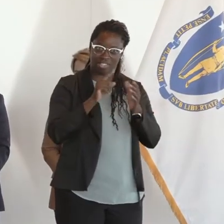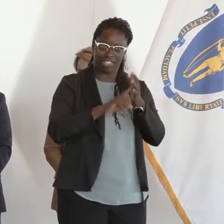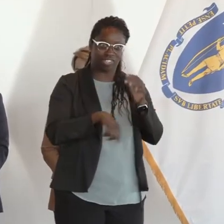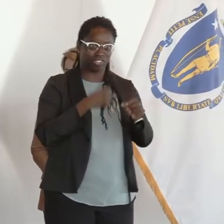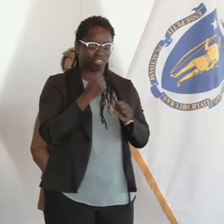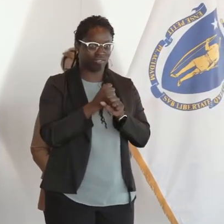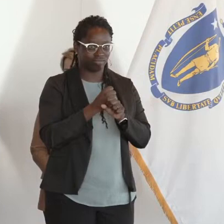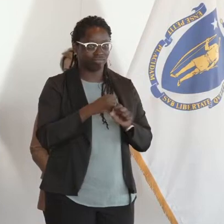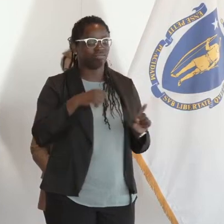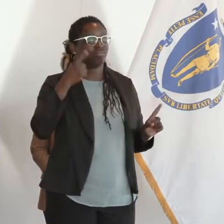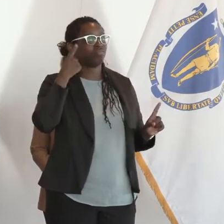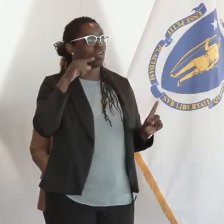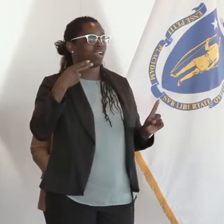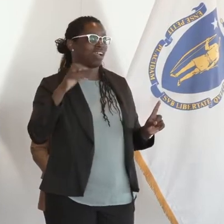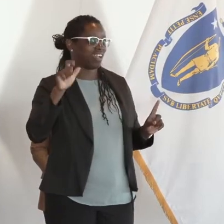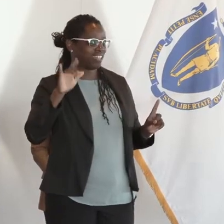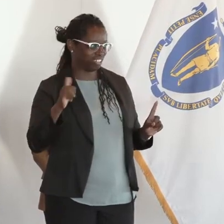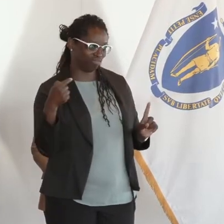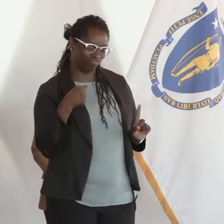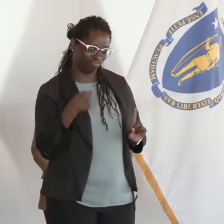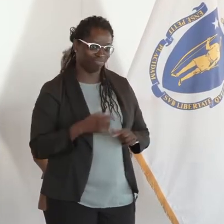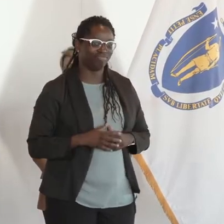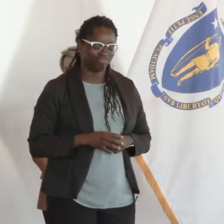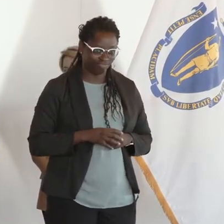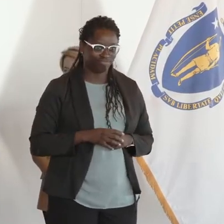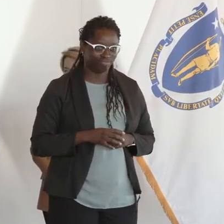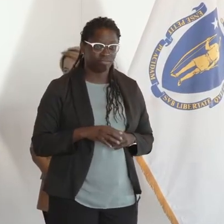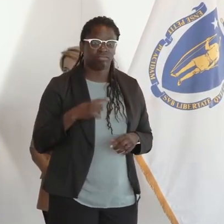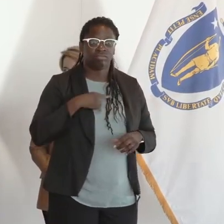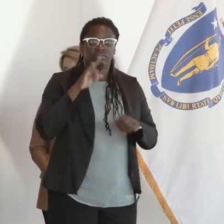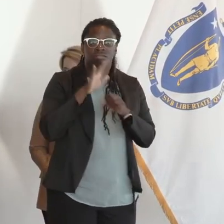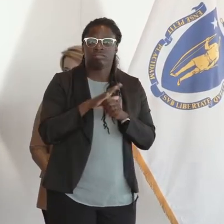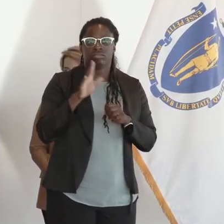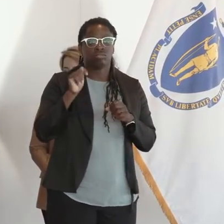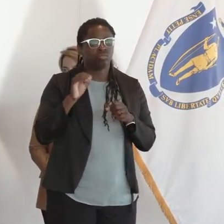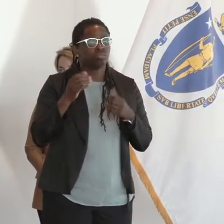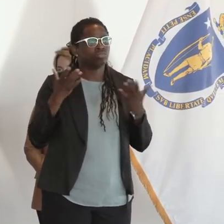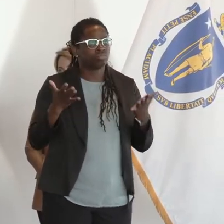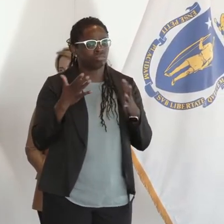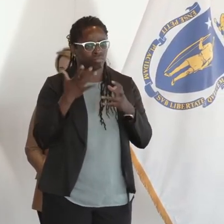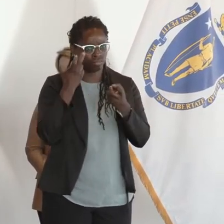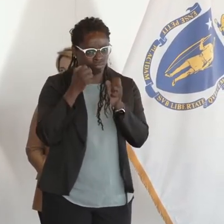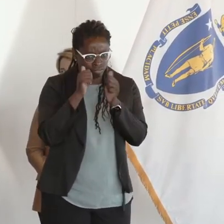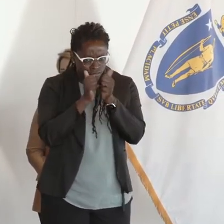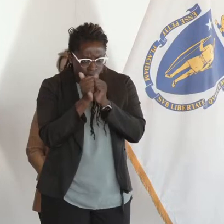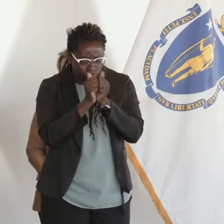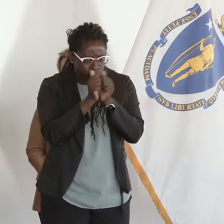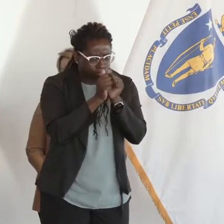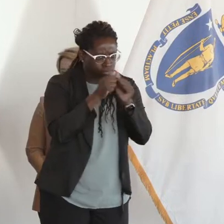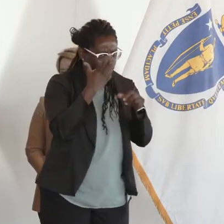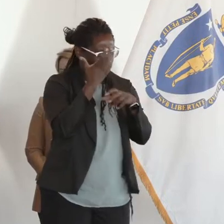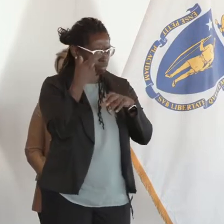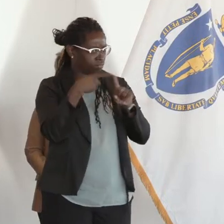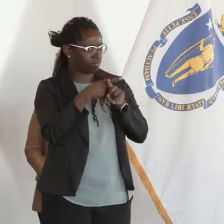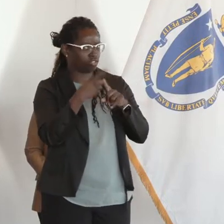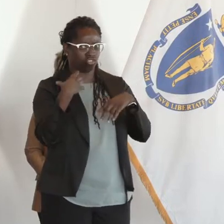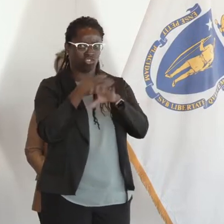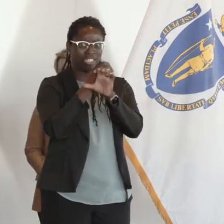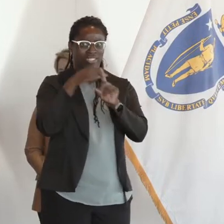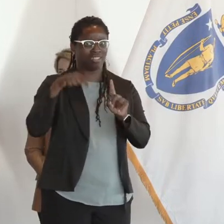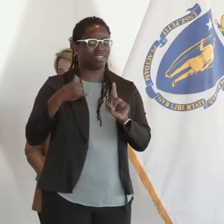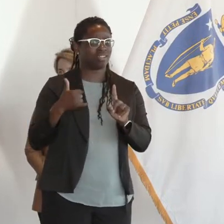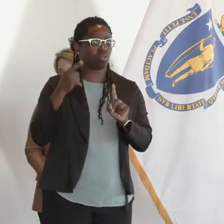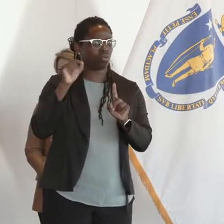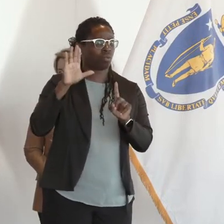Governor Healey's leadership and commitment to meeting the climate crisis and investing in clean energy and climate innovation have